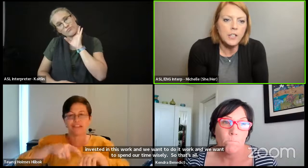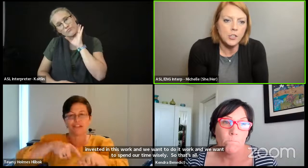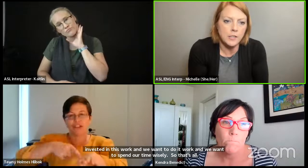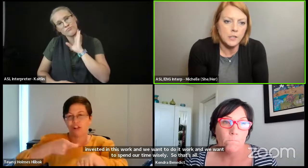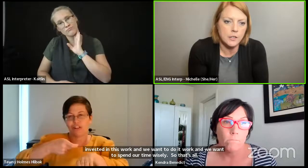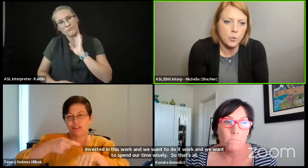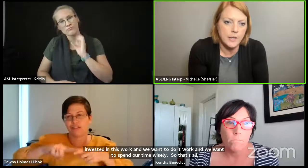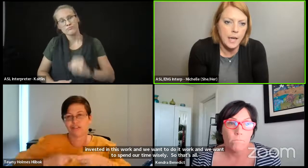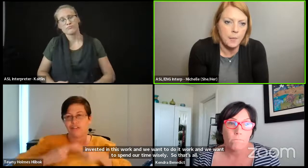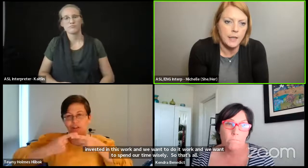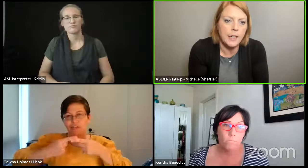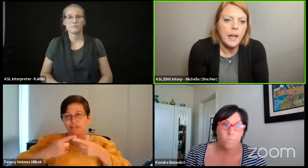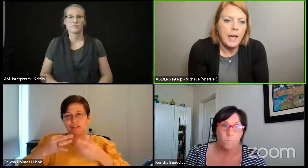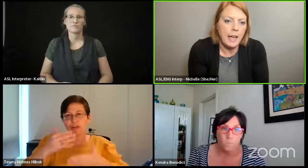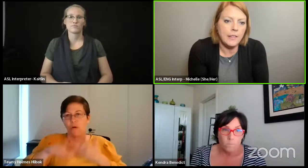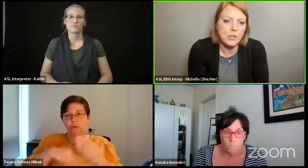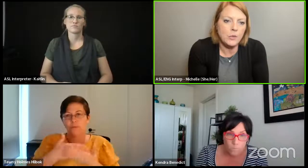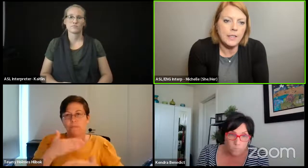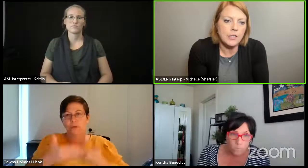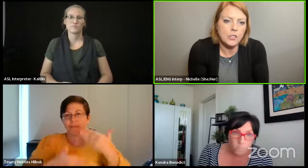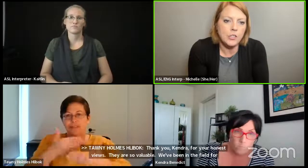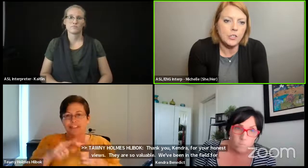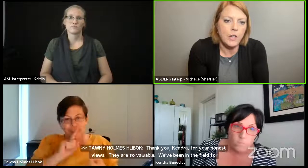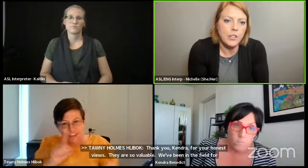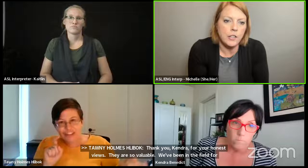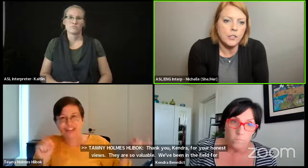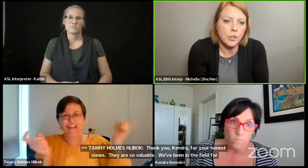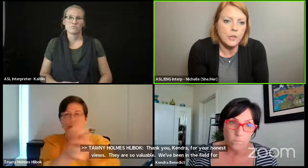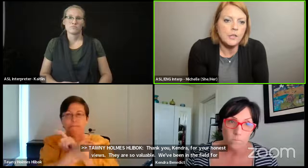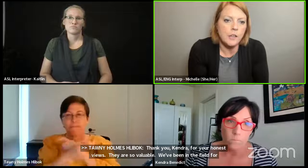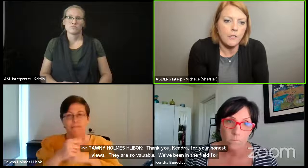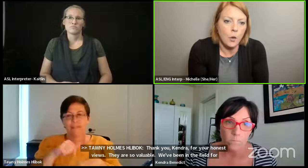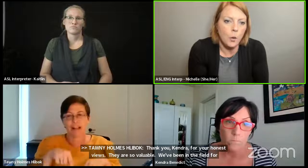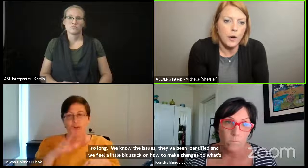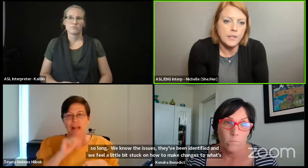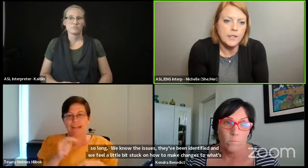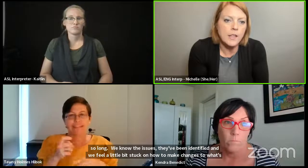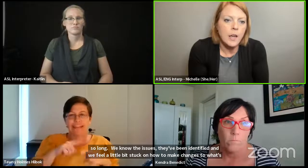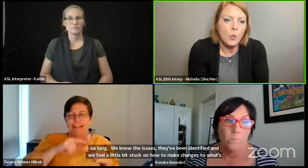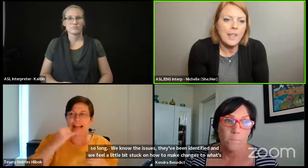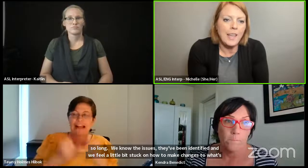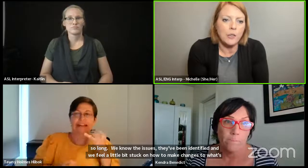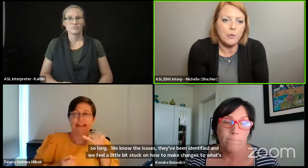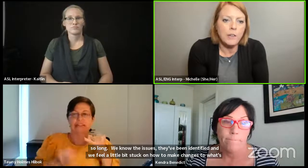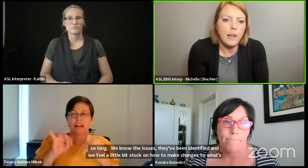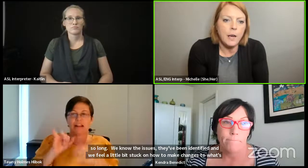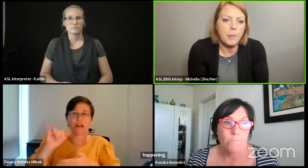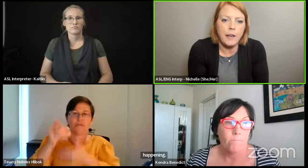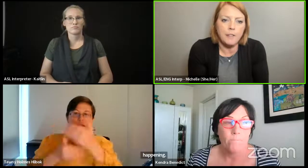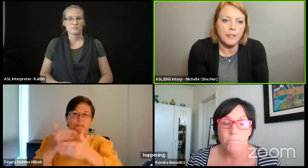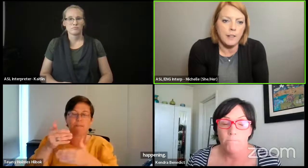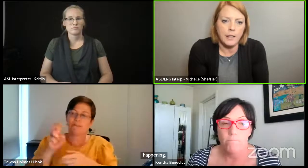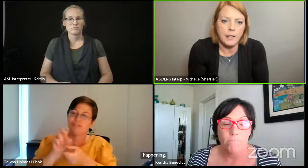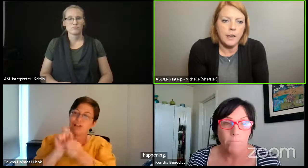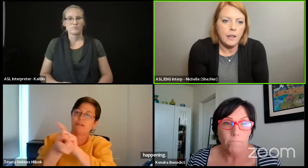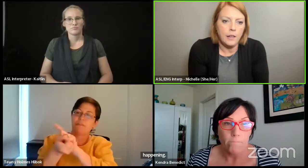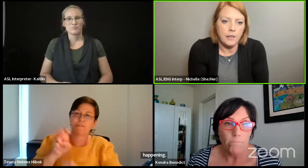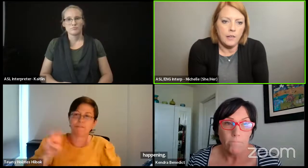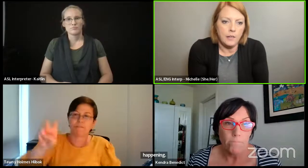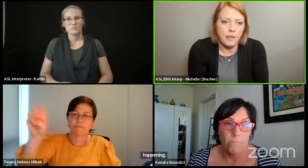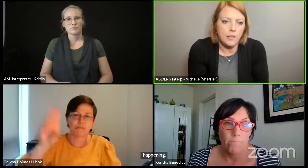make changes to what's happening. And this really is just scratching the surface of the whole process. We can't revamp